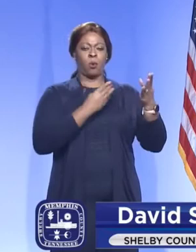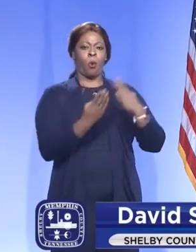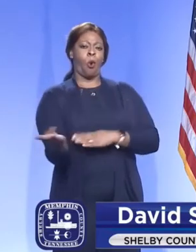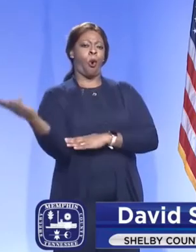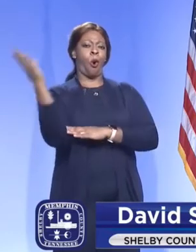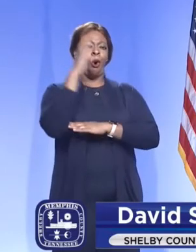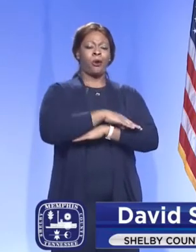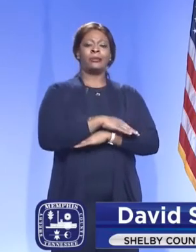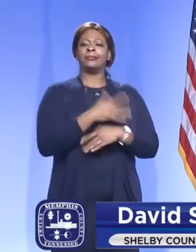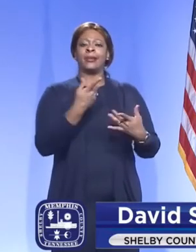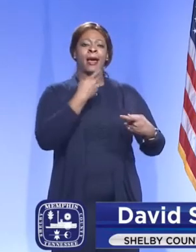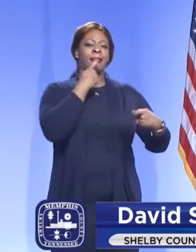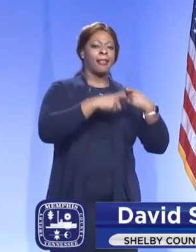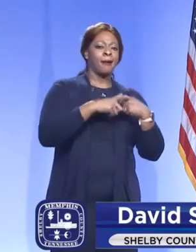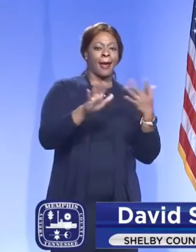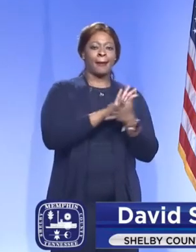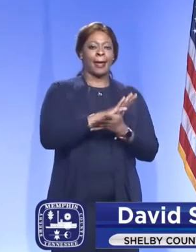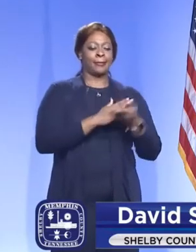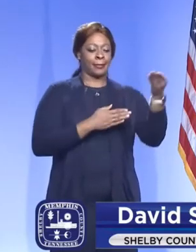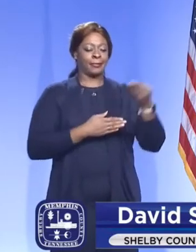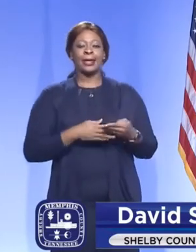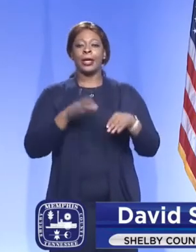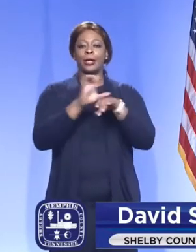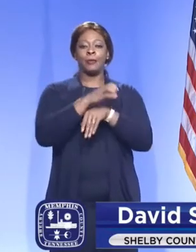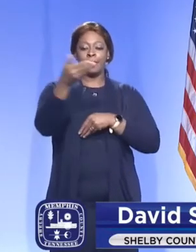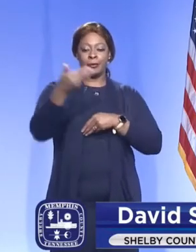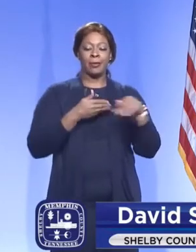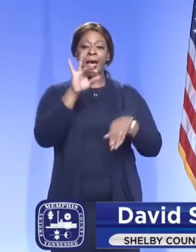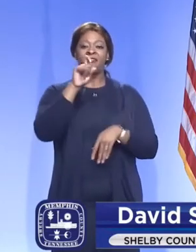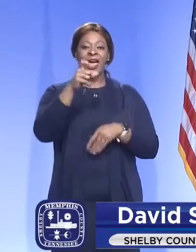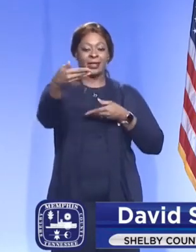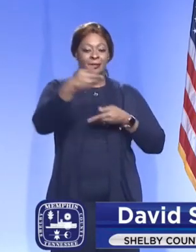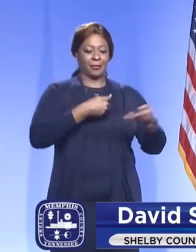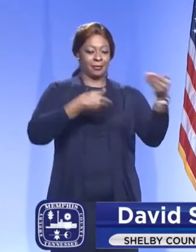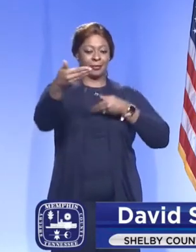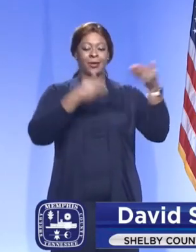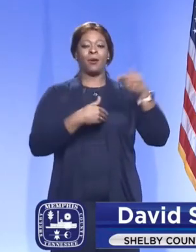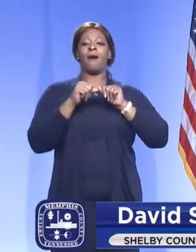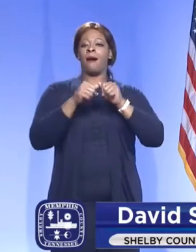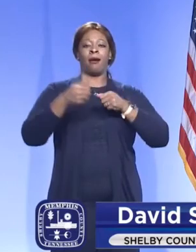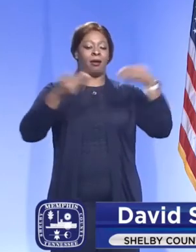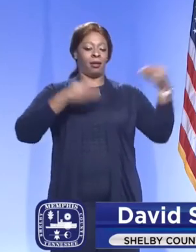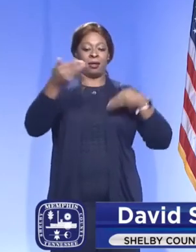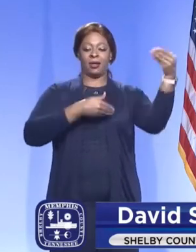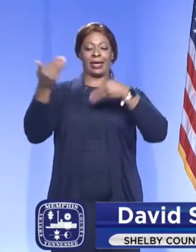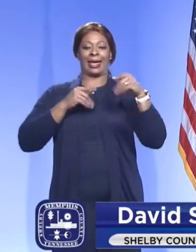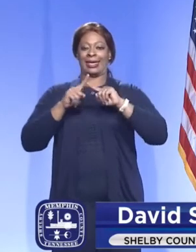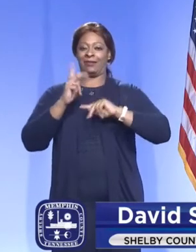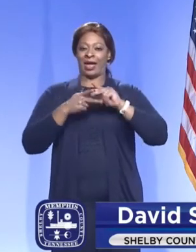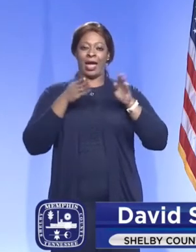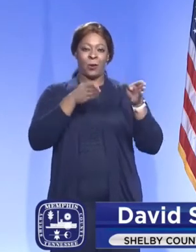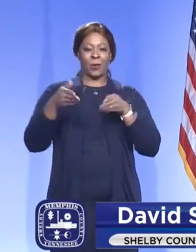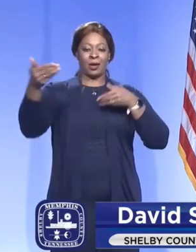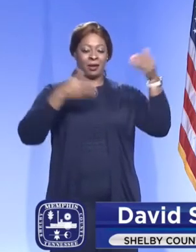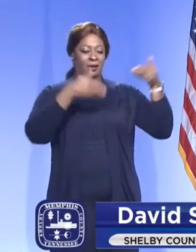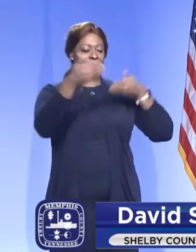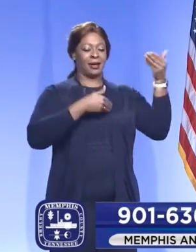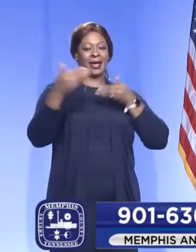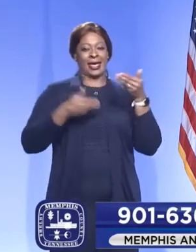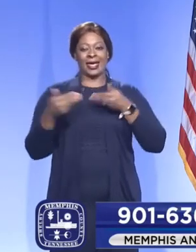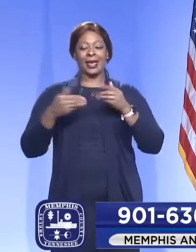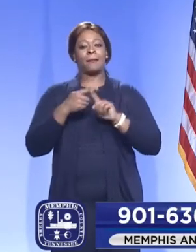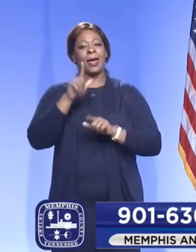And it looks like Wednesday there was 121 tests reported. Was there another glitch, or what is going on with that?